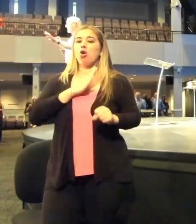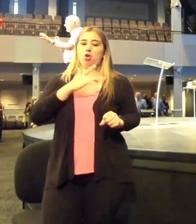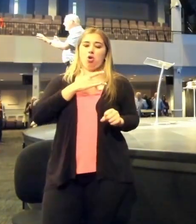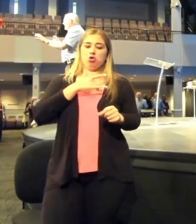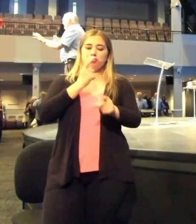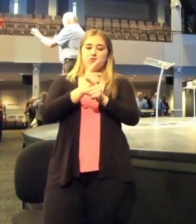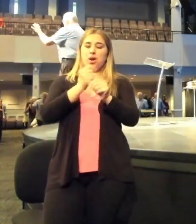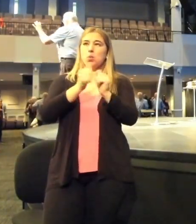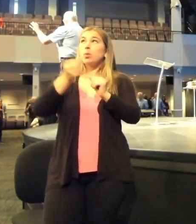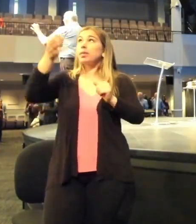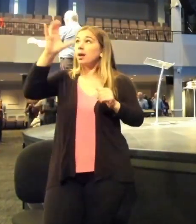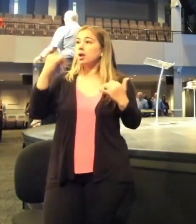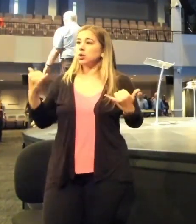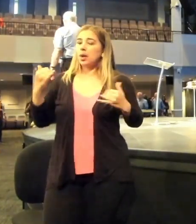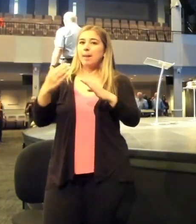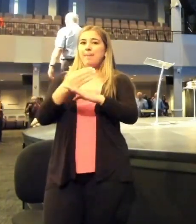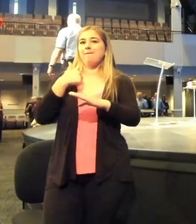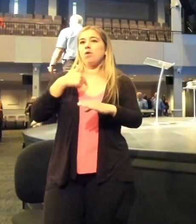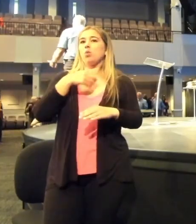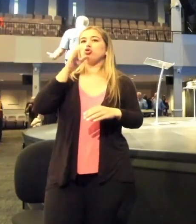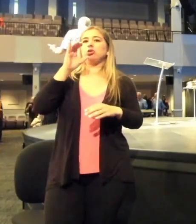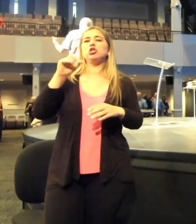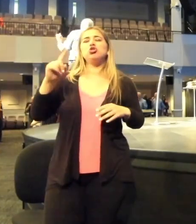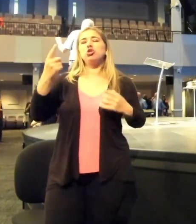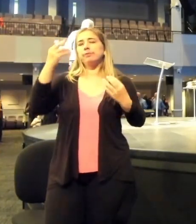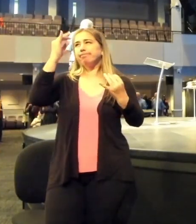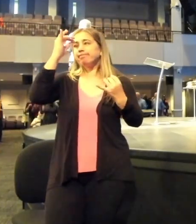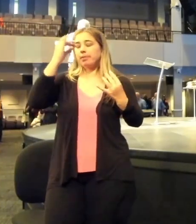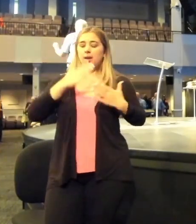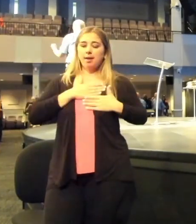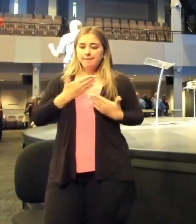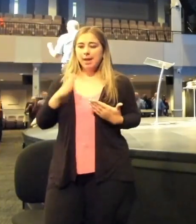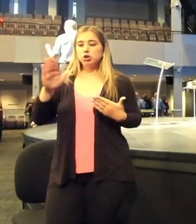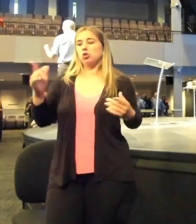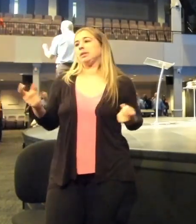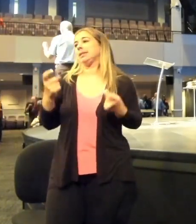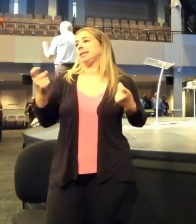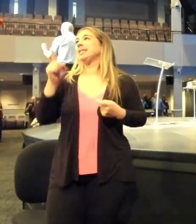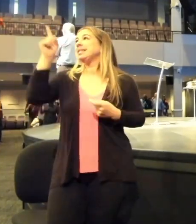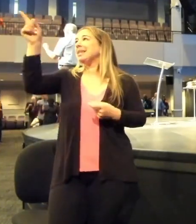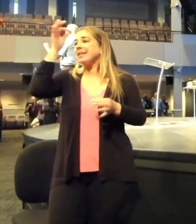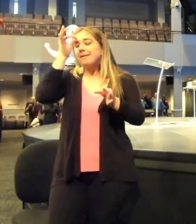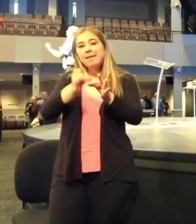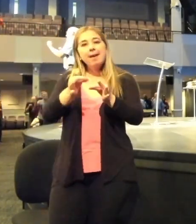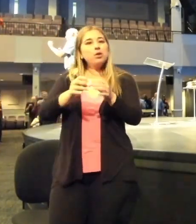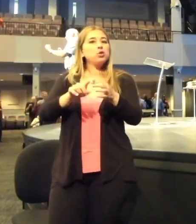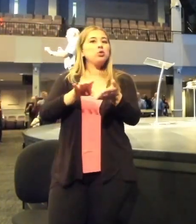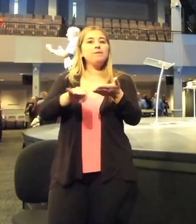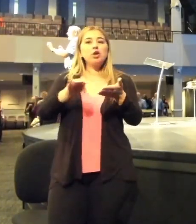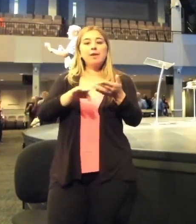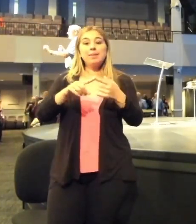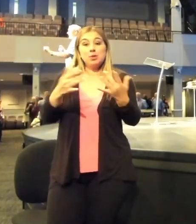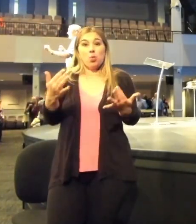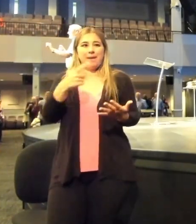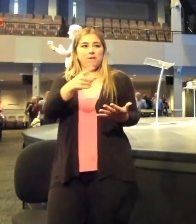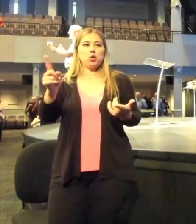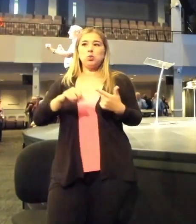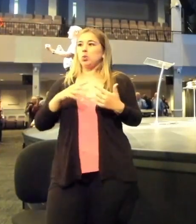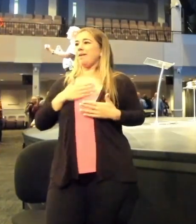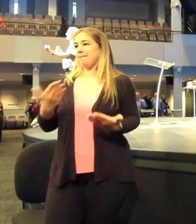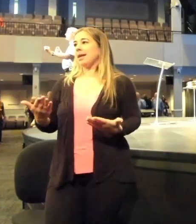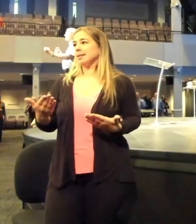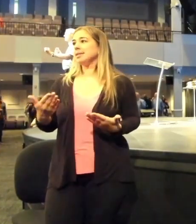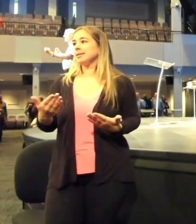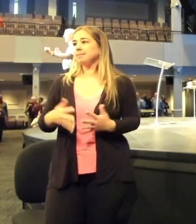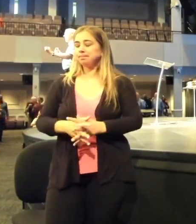God today before we drink of this cup. And just confess your sins to him. He's faithful to forgive, but he's waiting for that confession